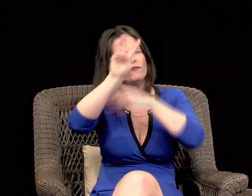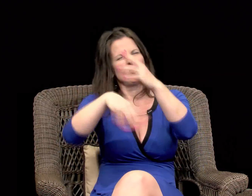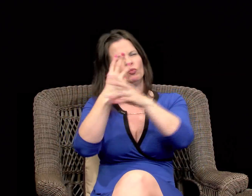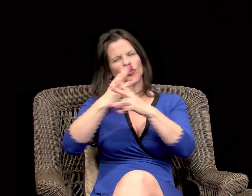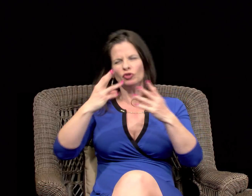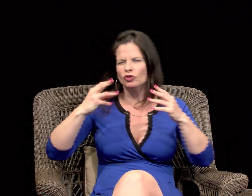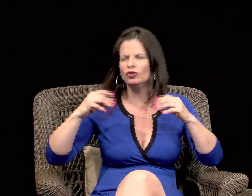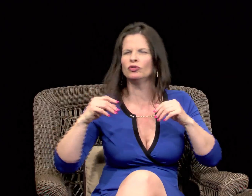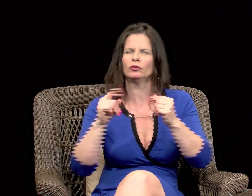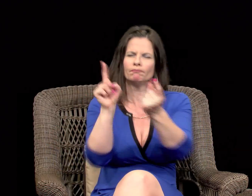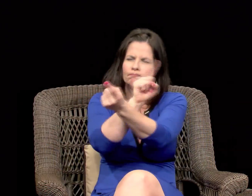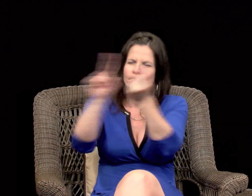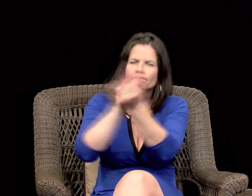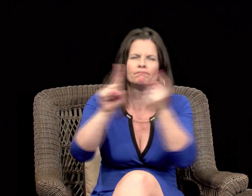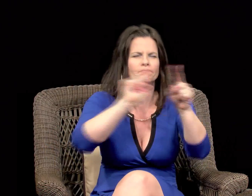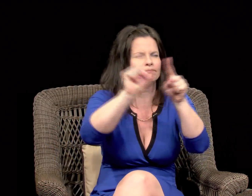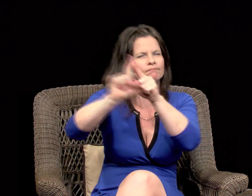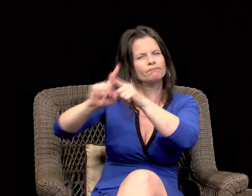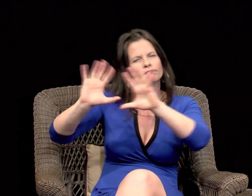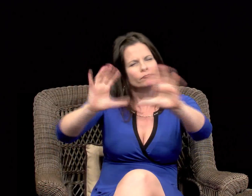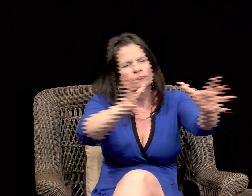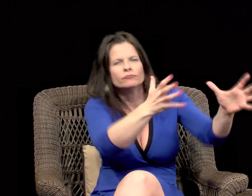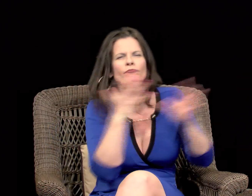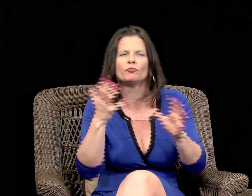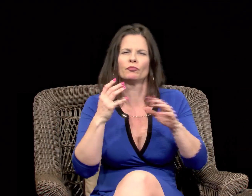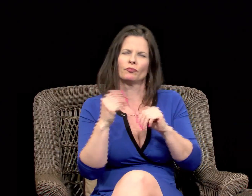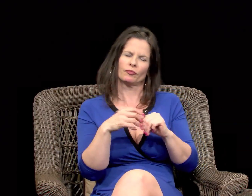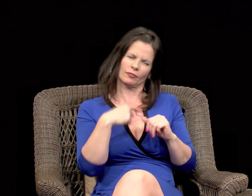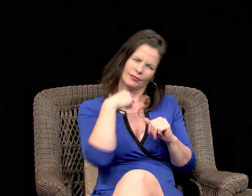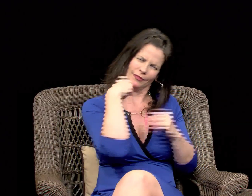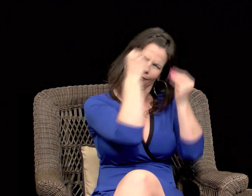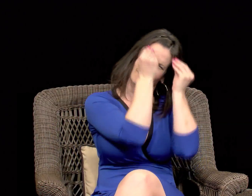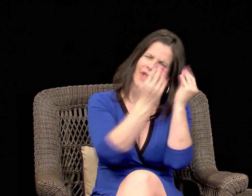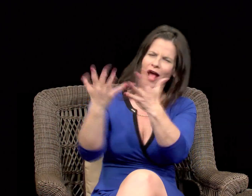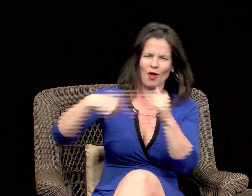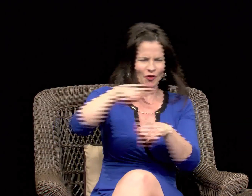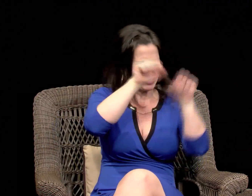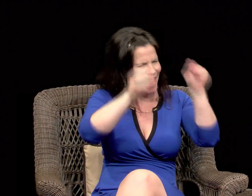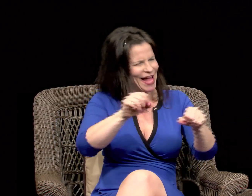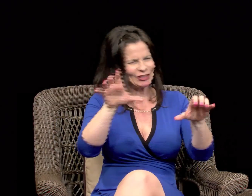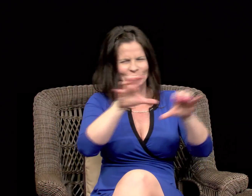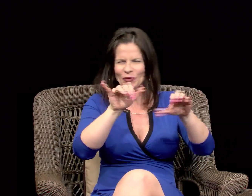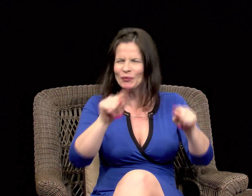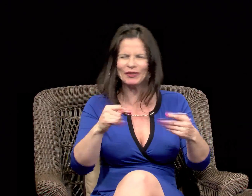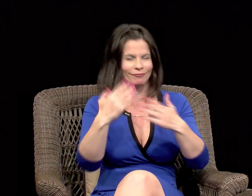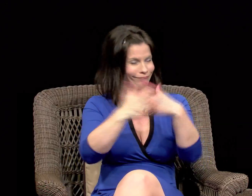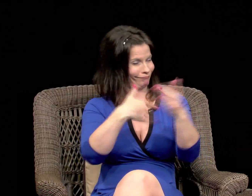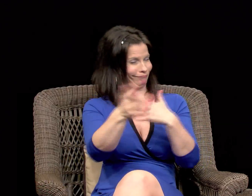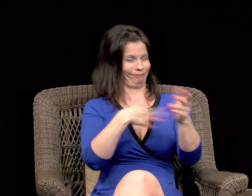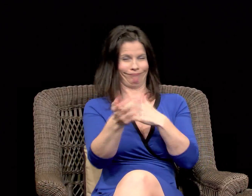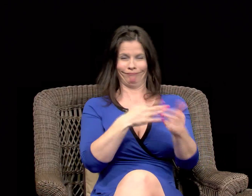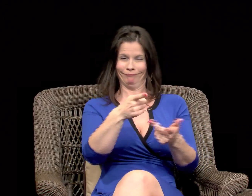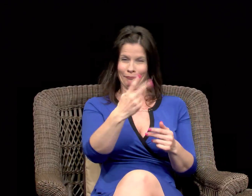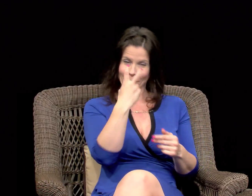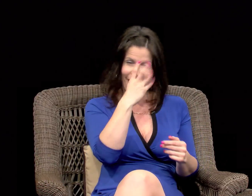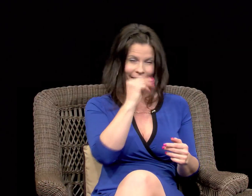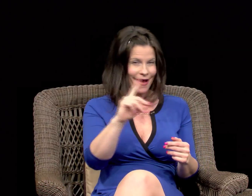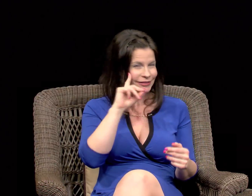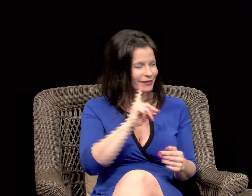vision was lost due to Usher syndrome. So she goes out, and she also has a can-do-it spirit.